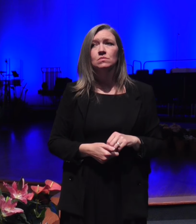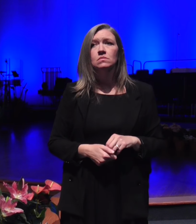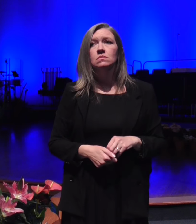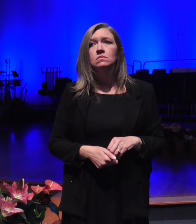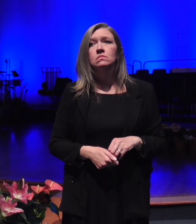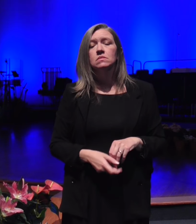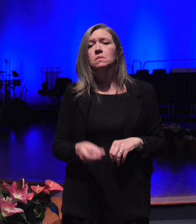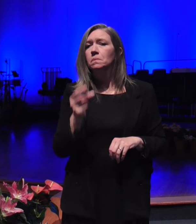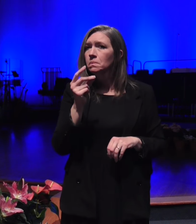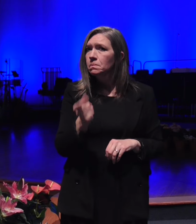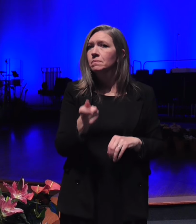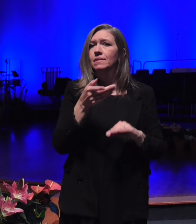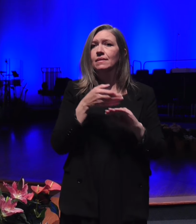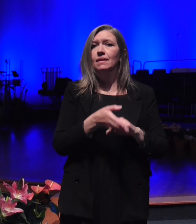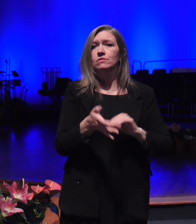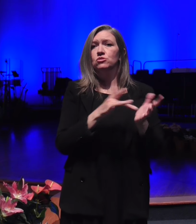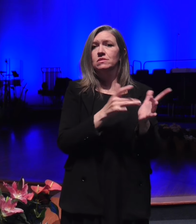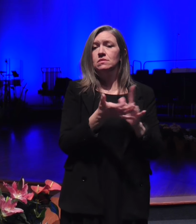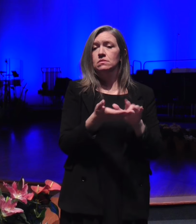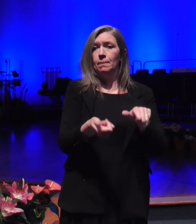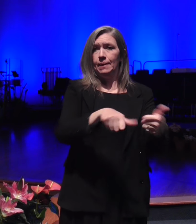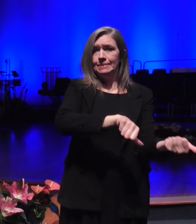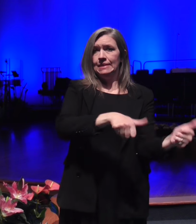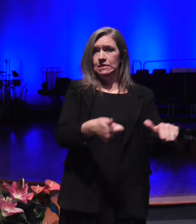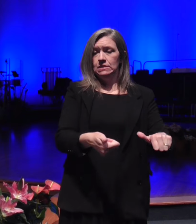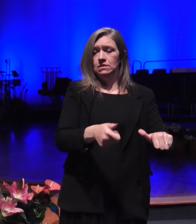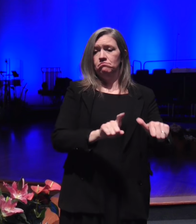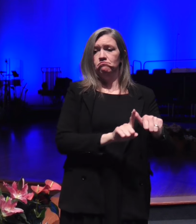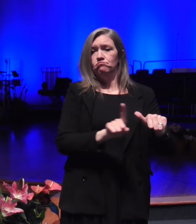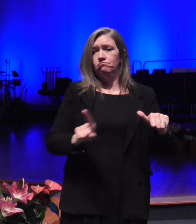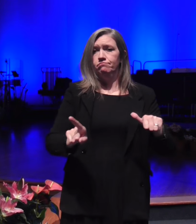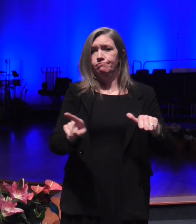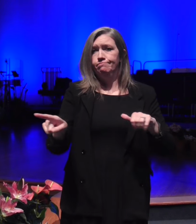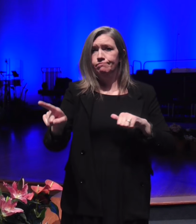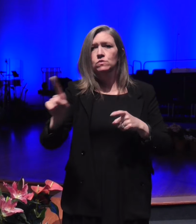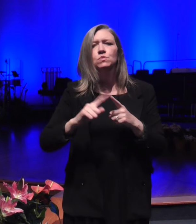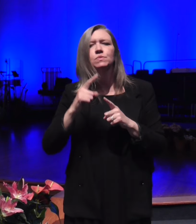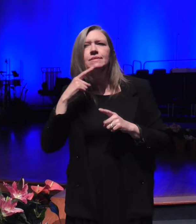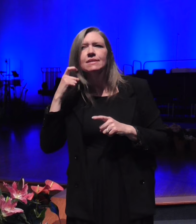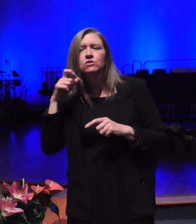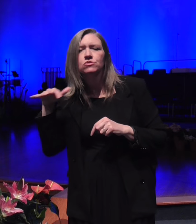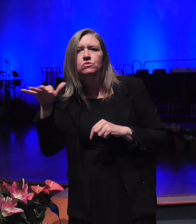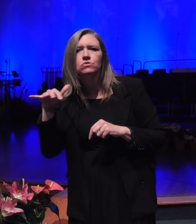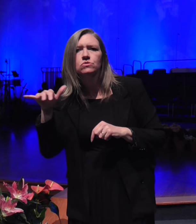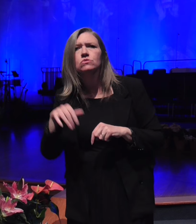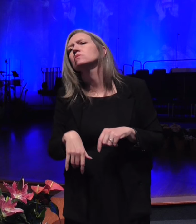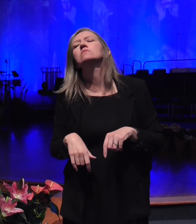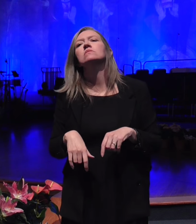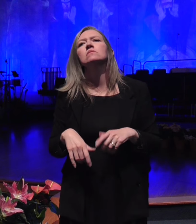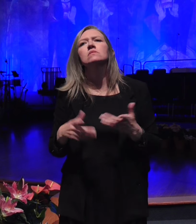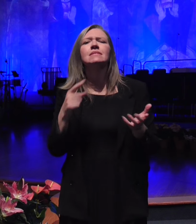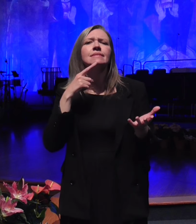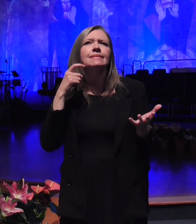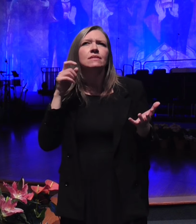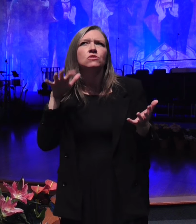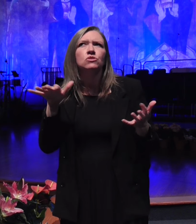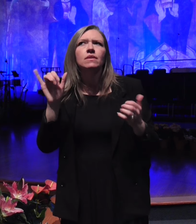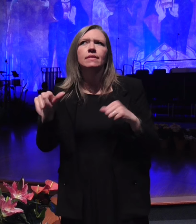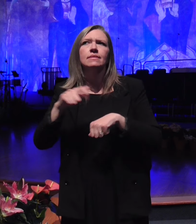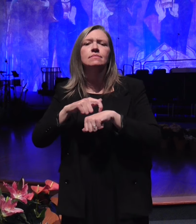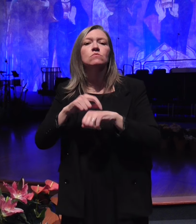Immediately after his baptism, Jesus goes into the desert. Emmett Fox tells us that the desert represents